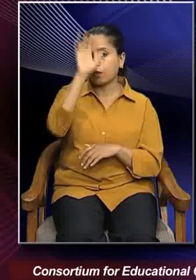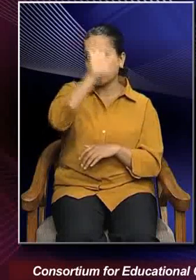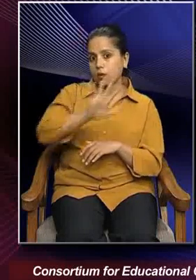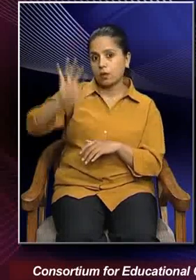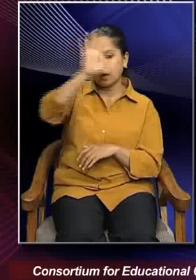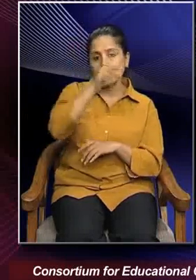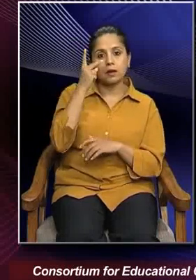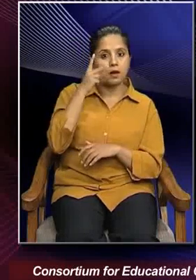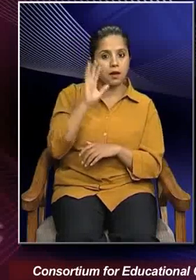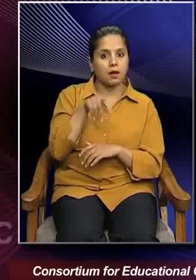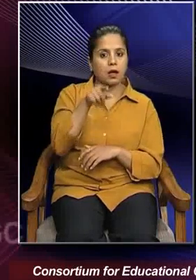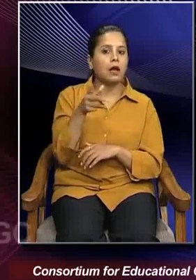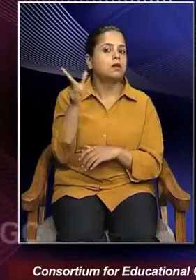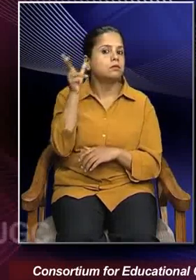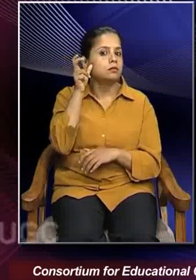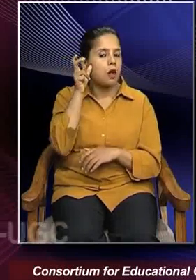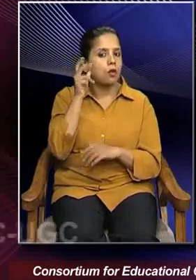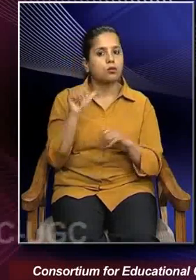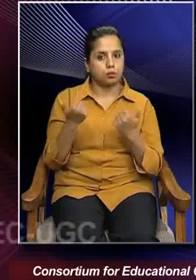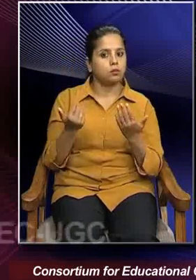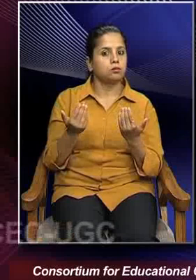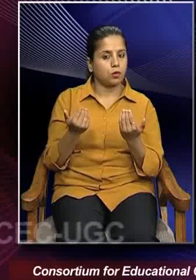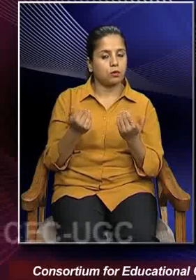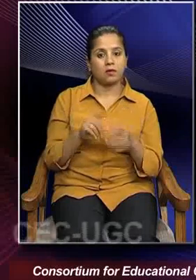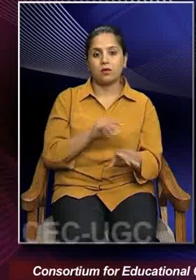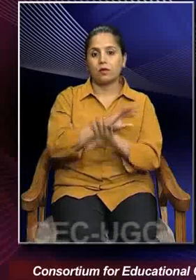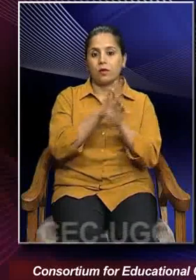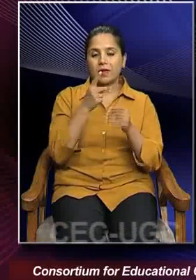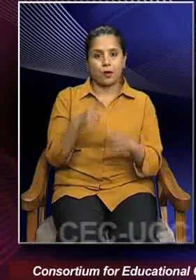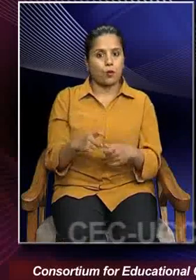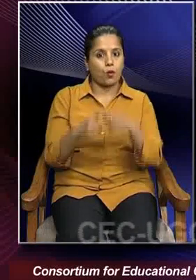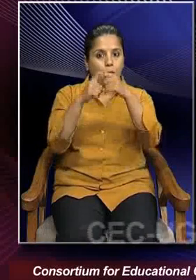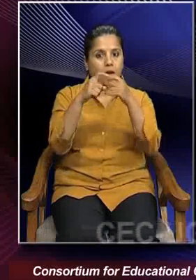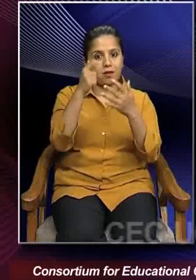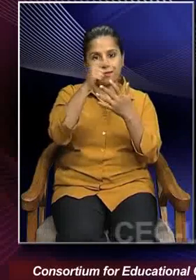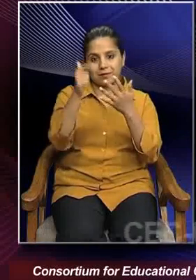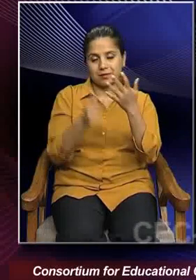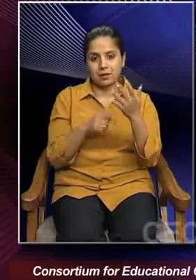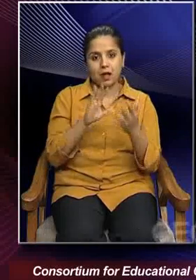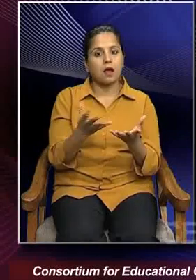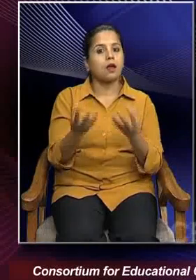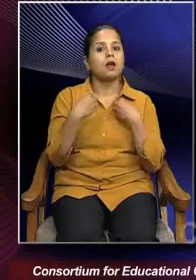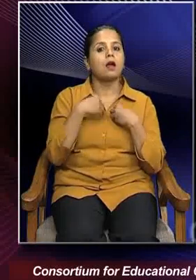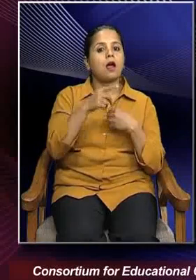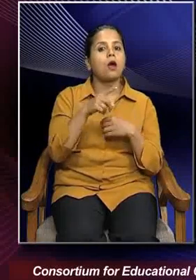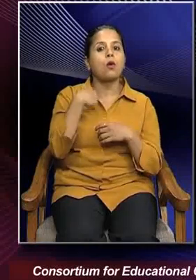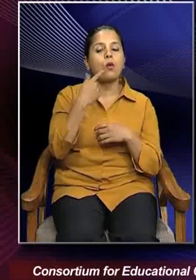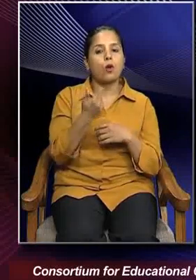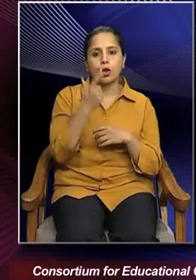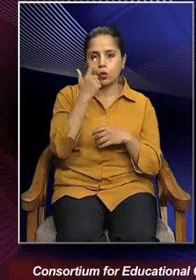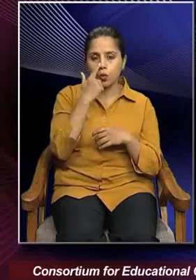that of sound. And these qualities are perceived by